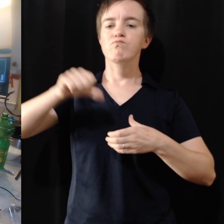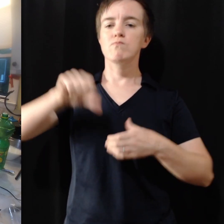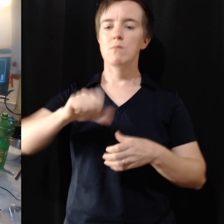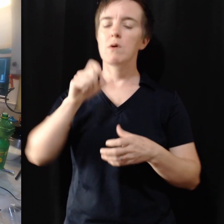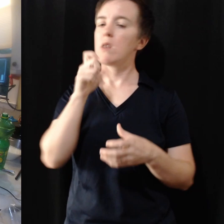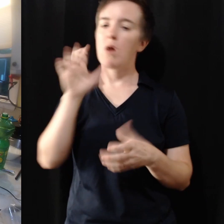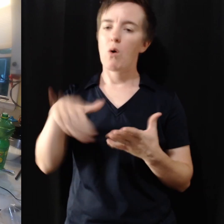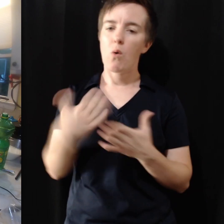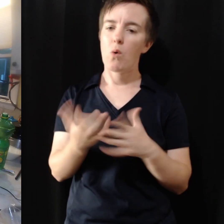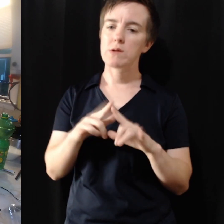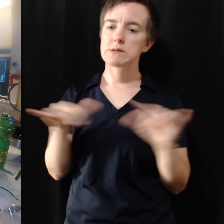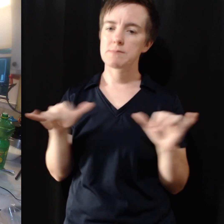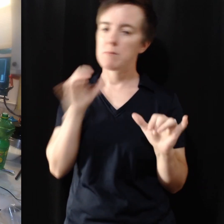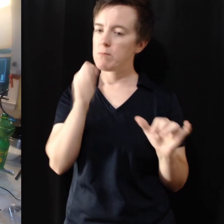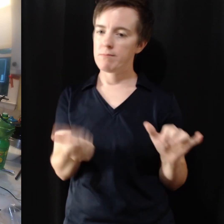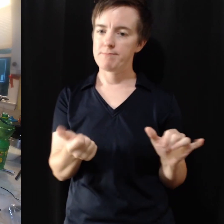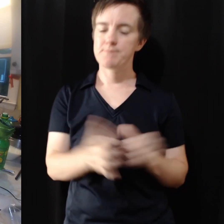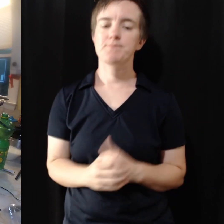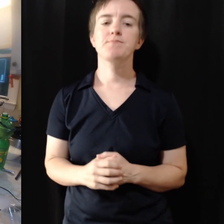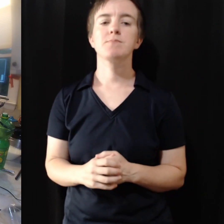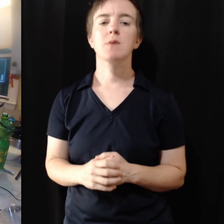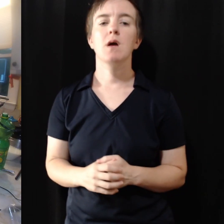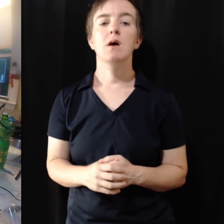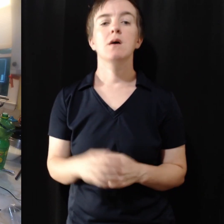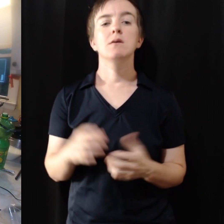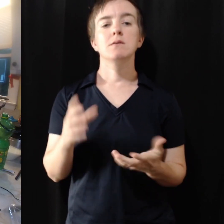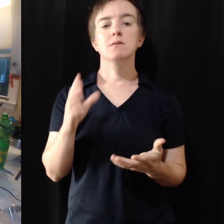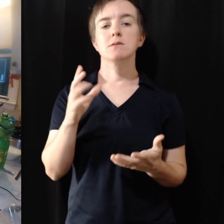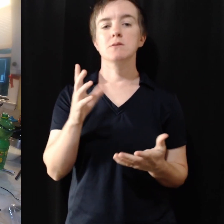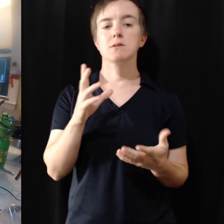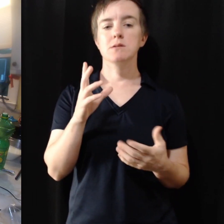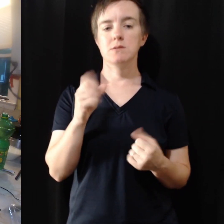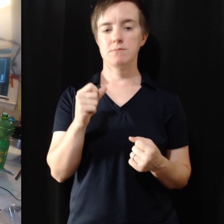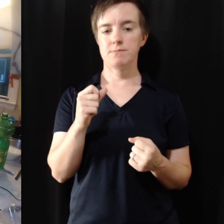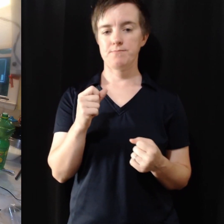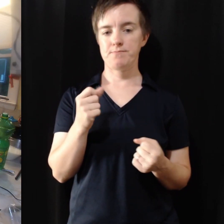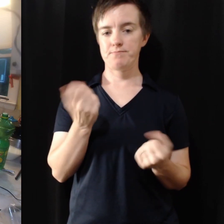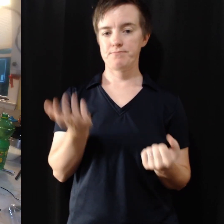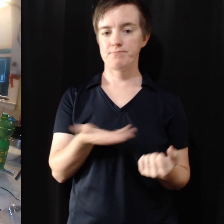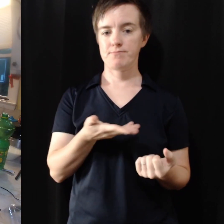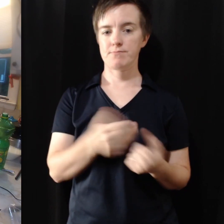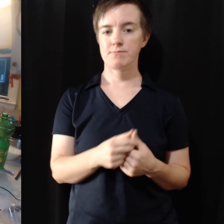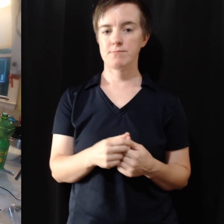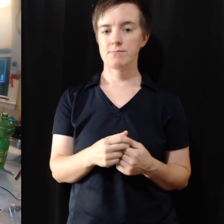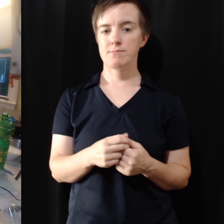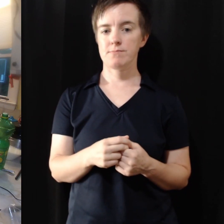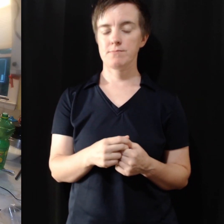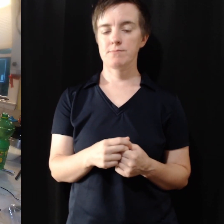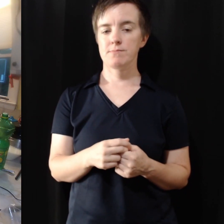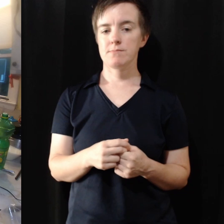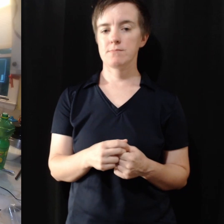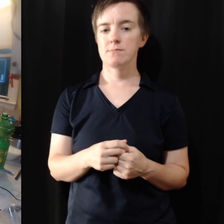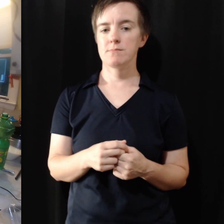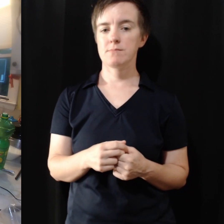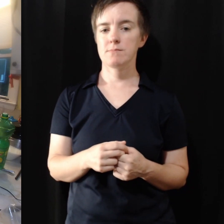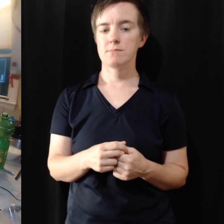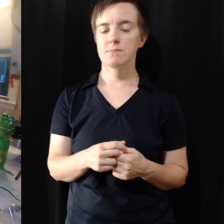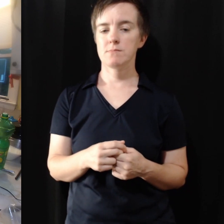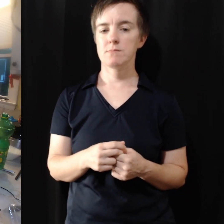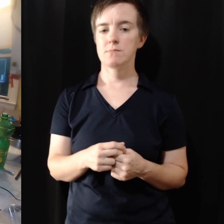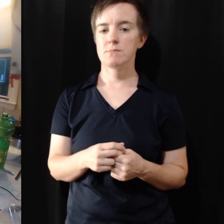time. So, and then we'll add it as we need to. So here's how this works. I'm going to use the immersion